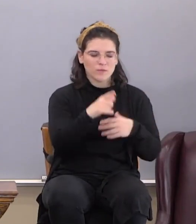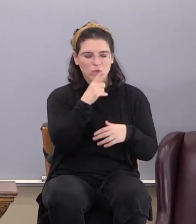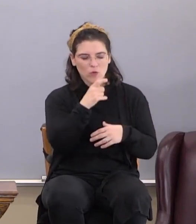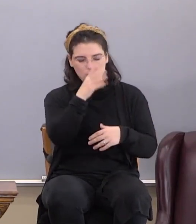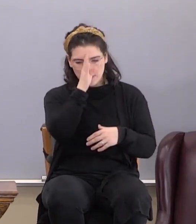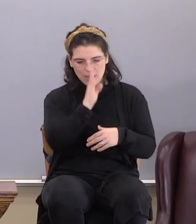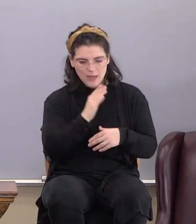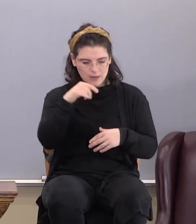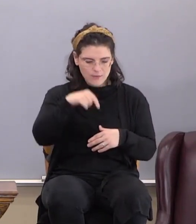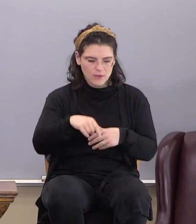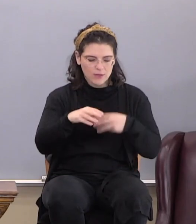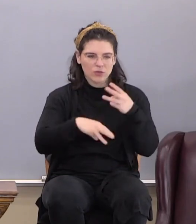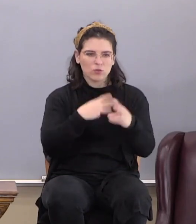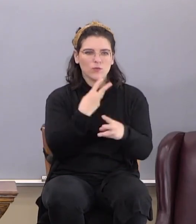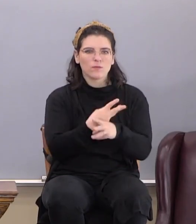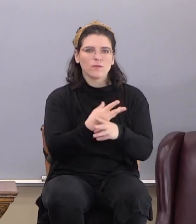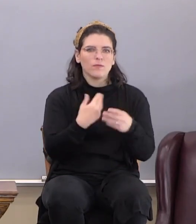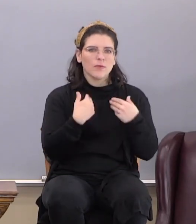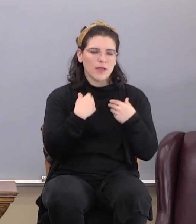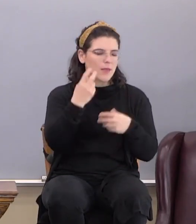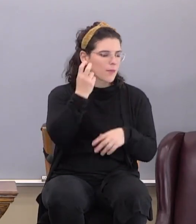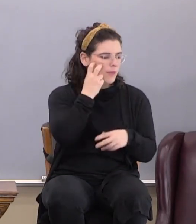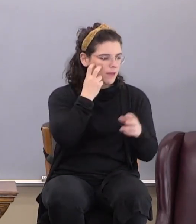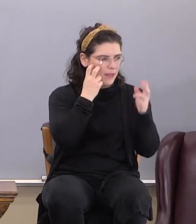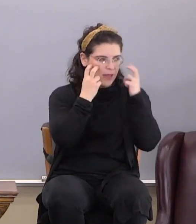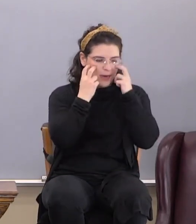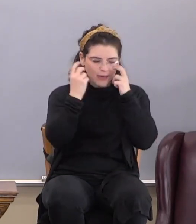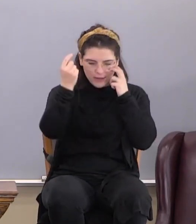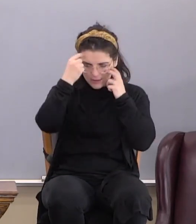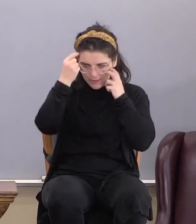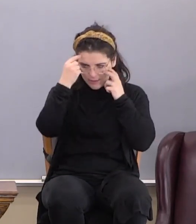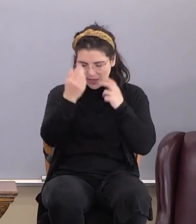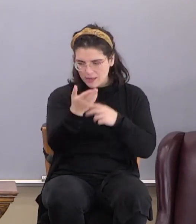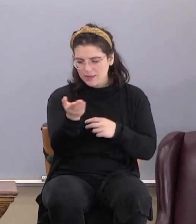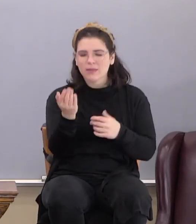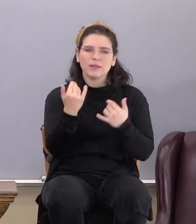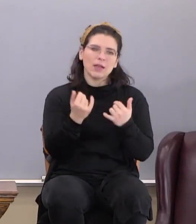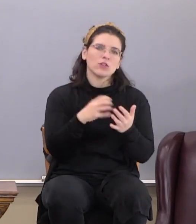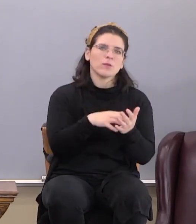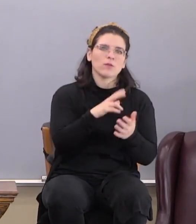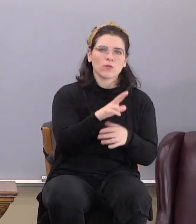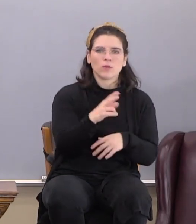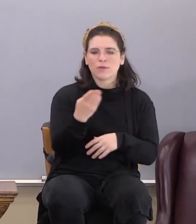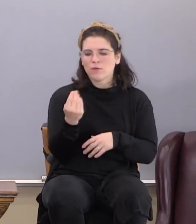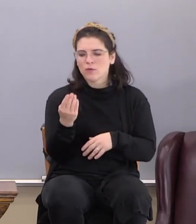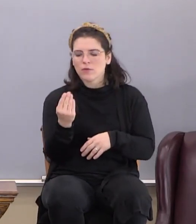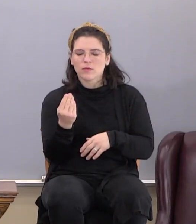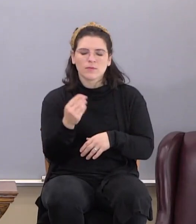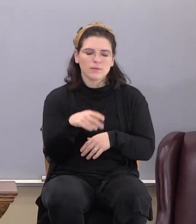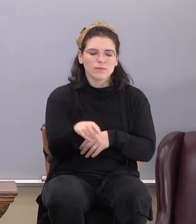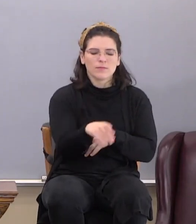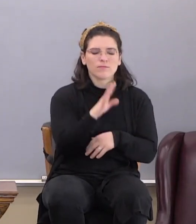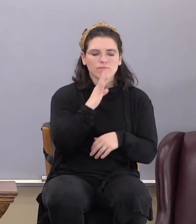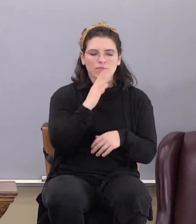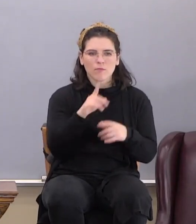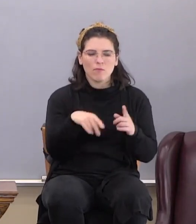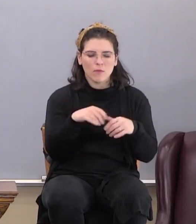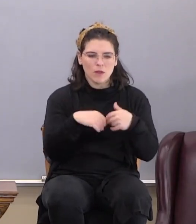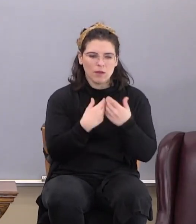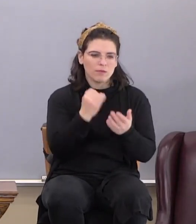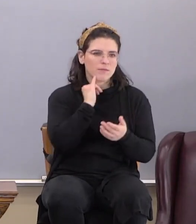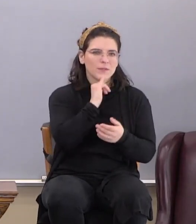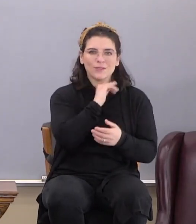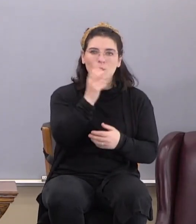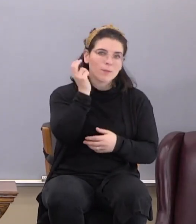God of this world hath blinded the minds. Now in chapter 3, verse 14, Paul's talking about how Israel